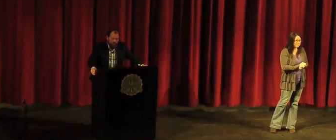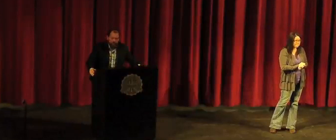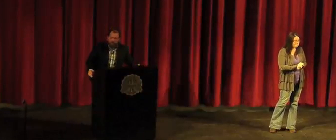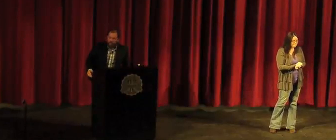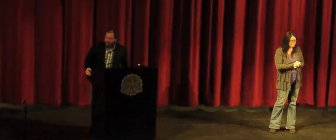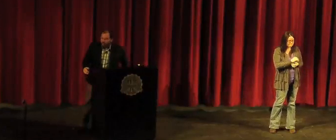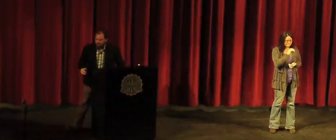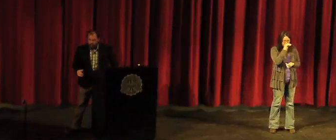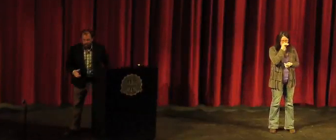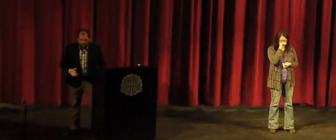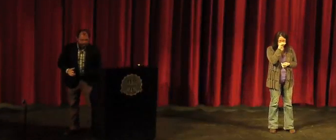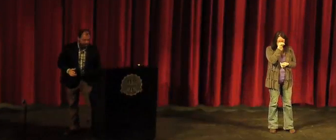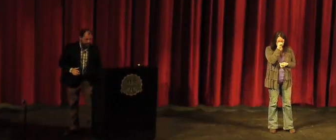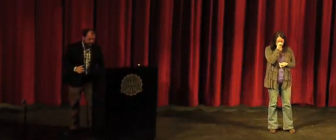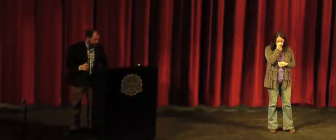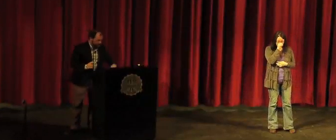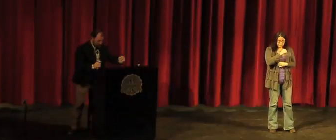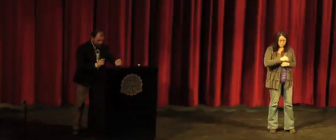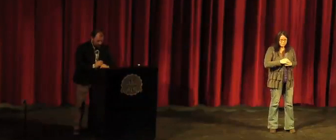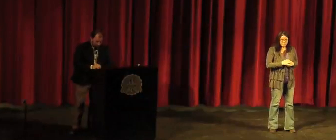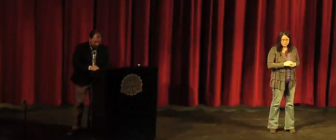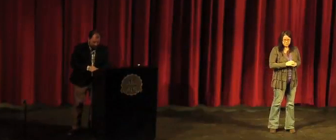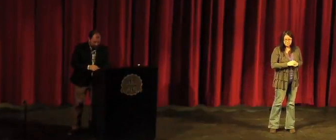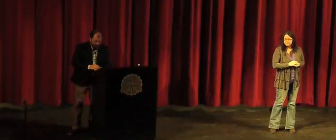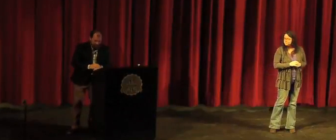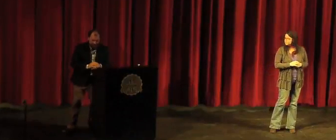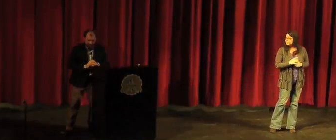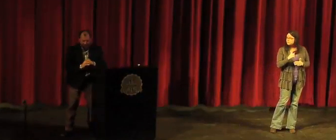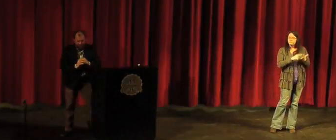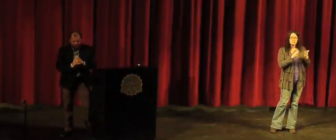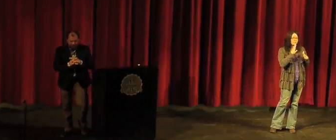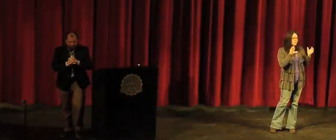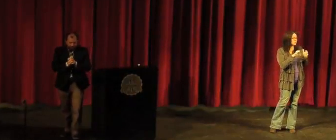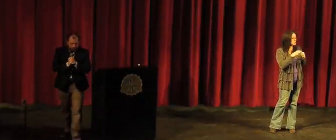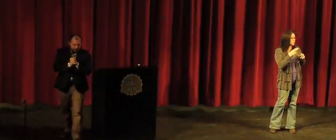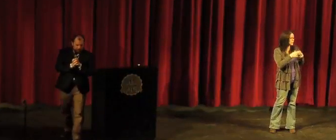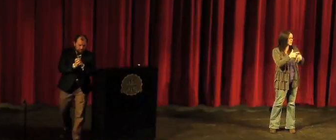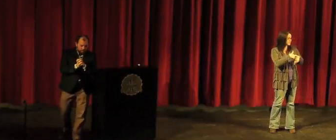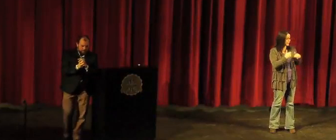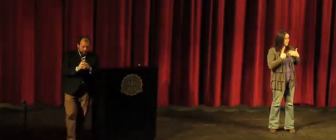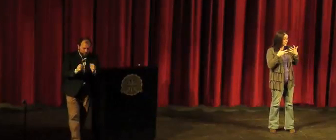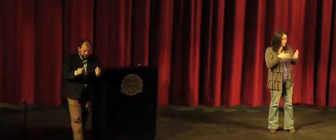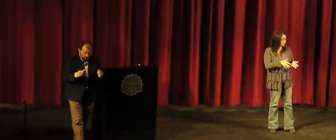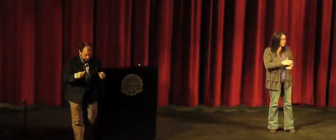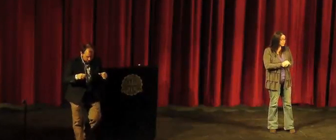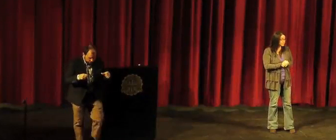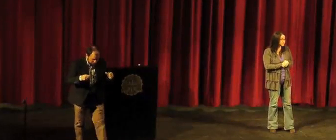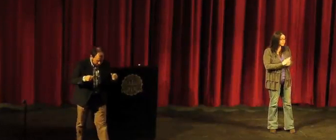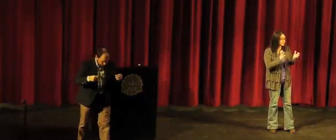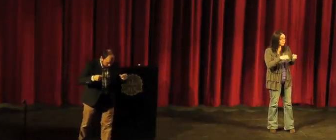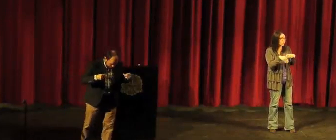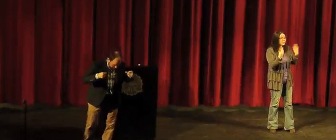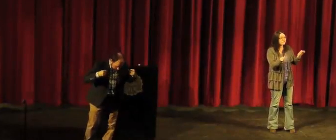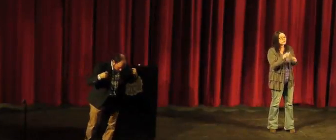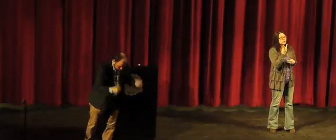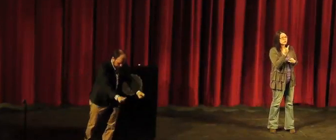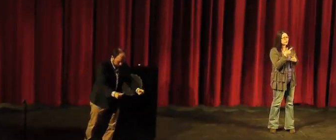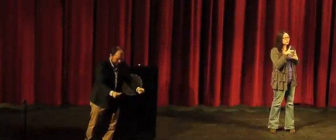So, what I want to do is, in the bit of time I have remaining, is I want to give you two little sort